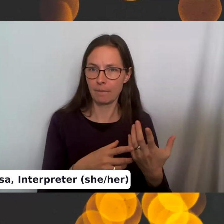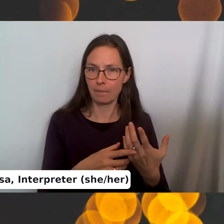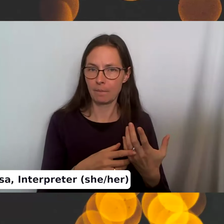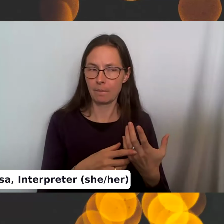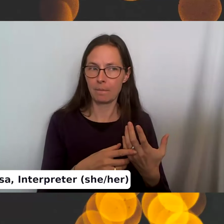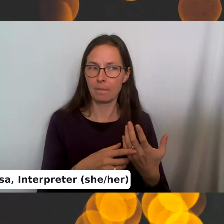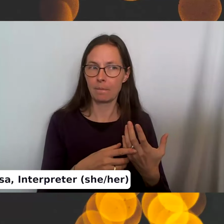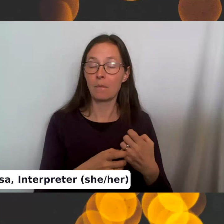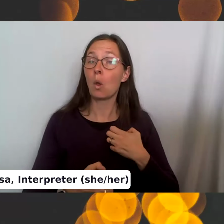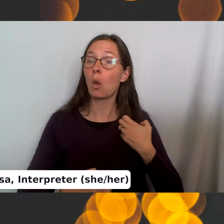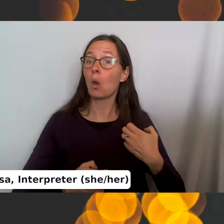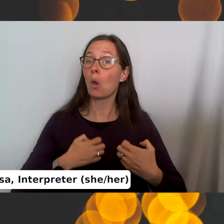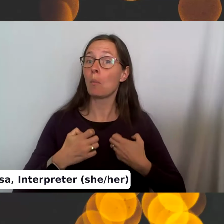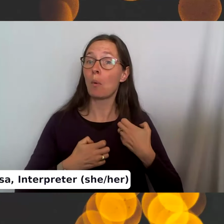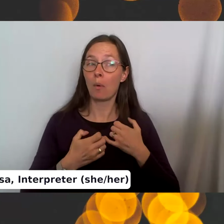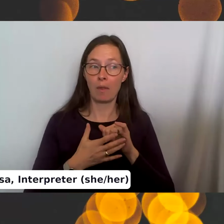Emotions, that's interesting.